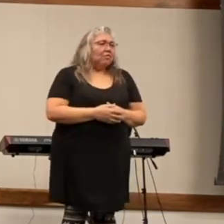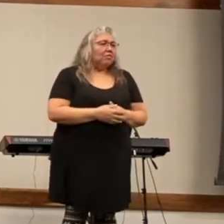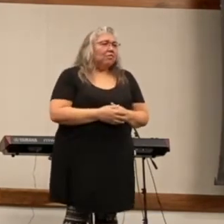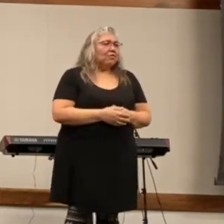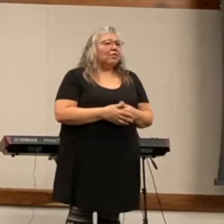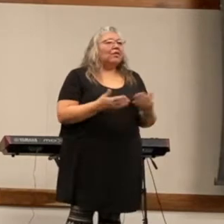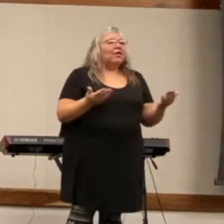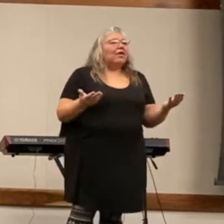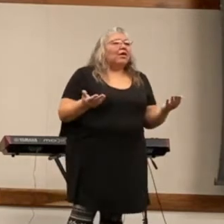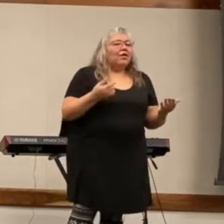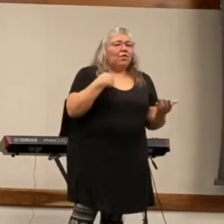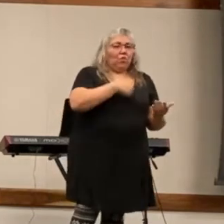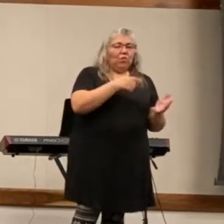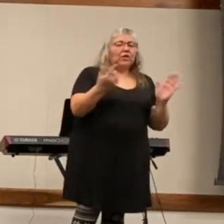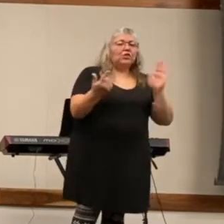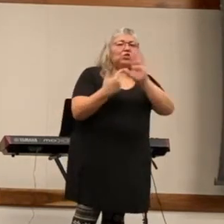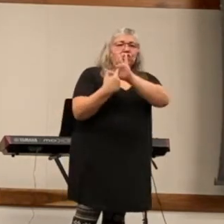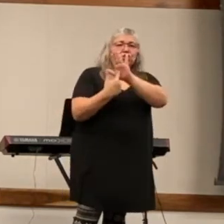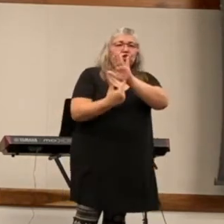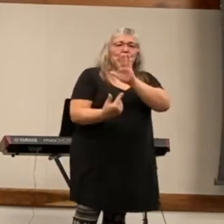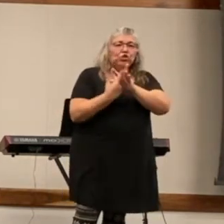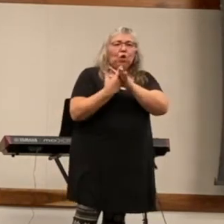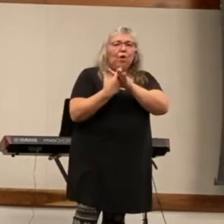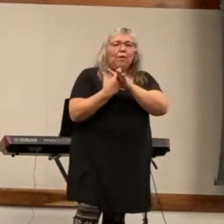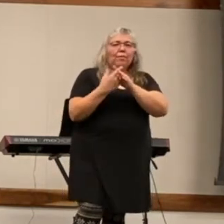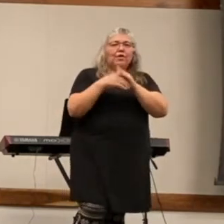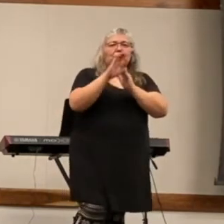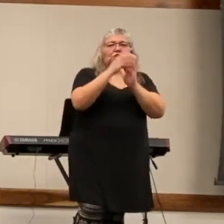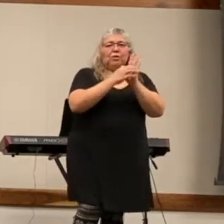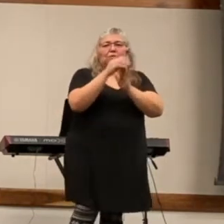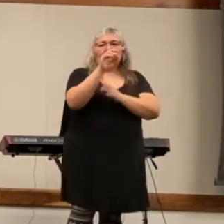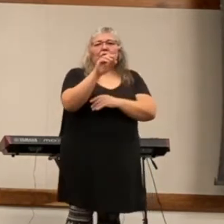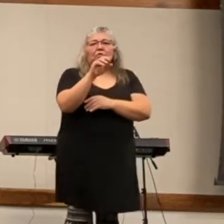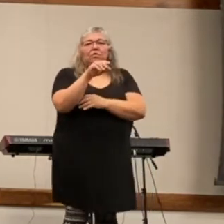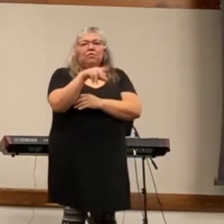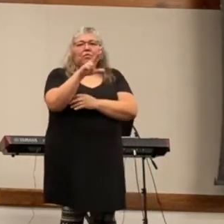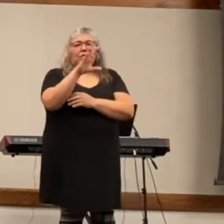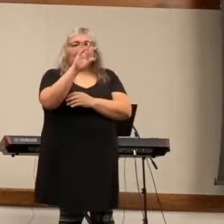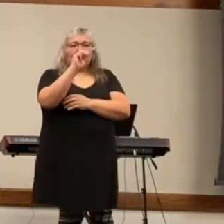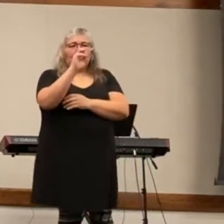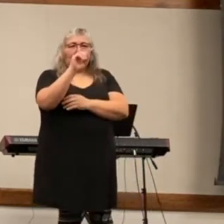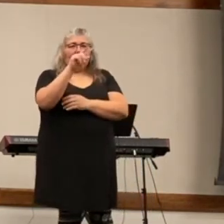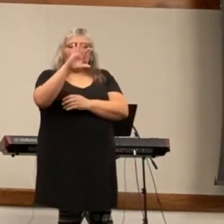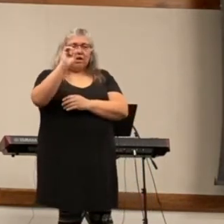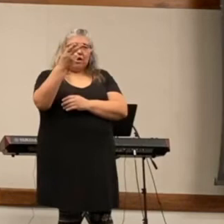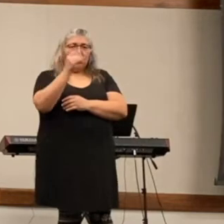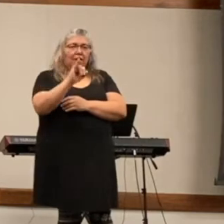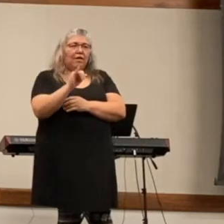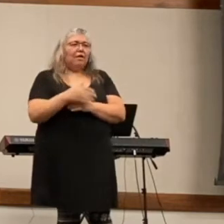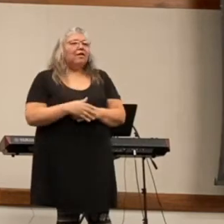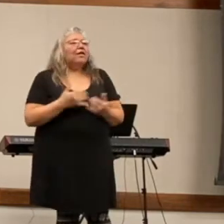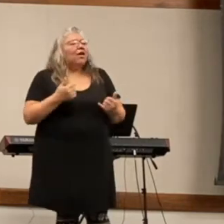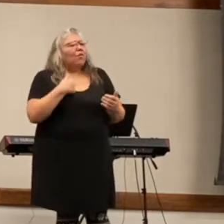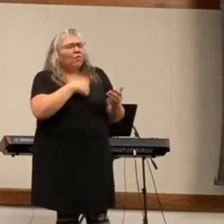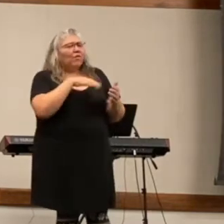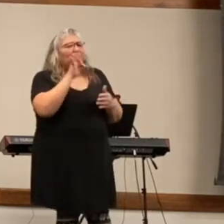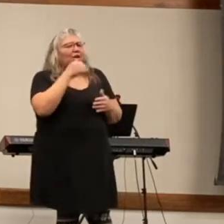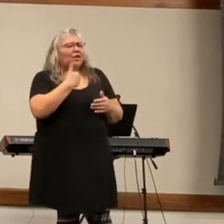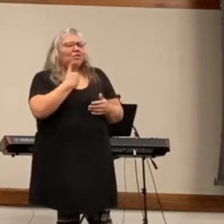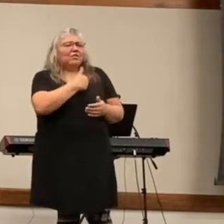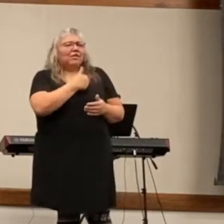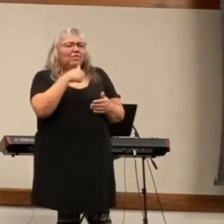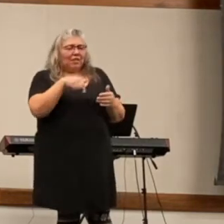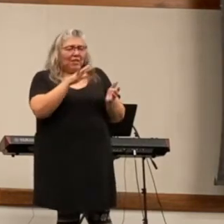And we show up in chapter 3 of Malachi. And we find ourselves in the middle of